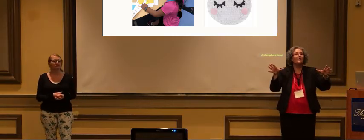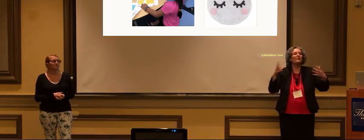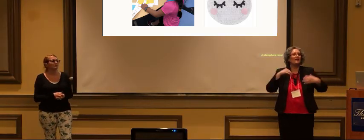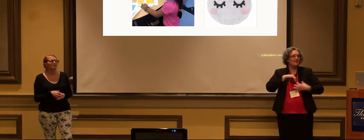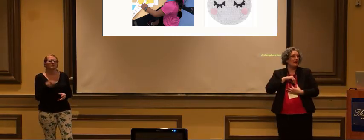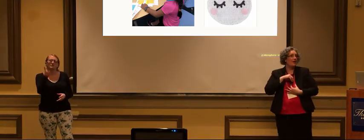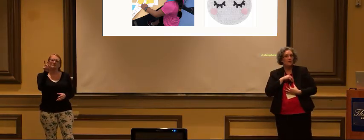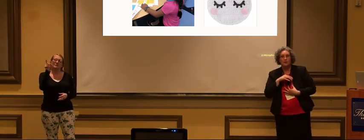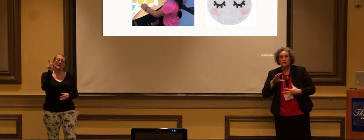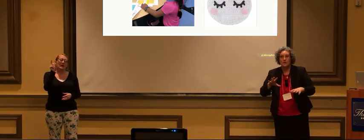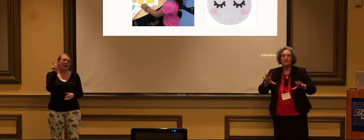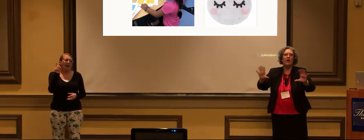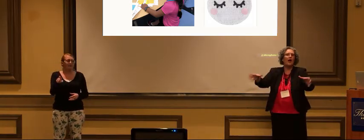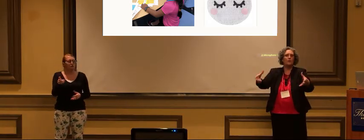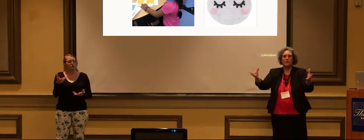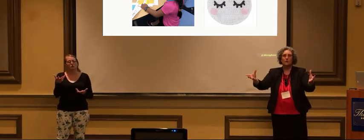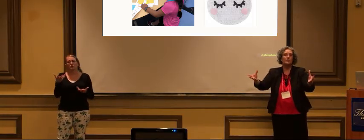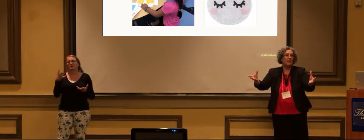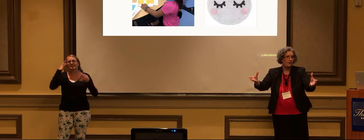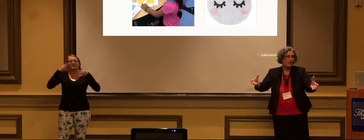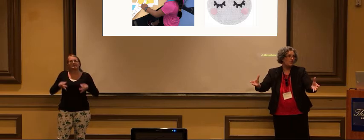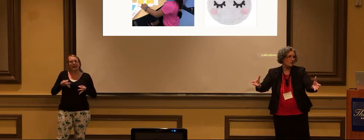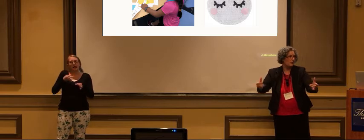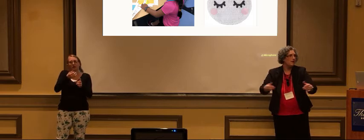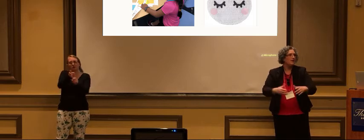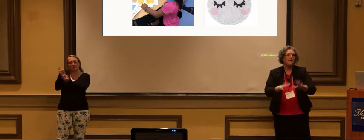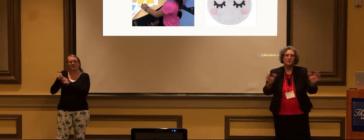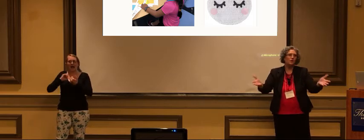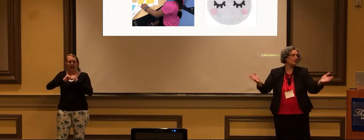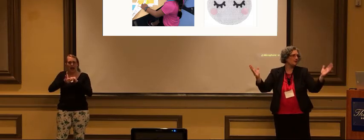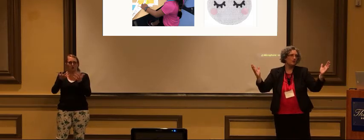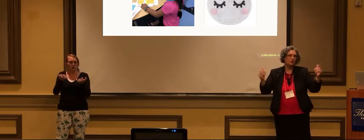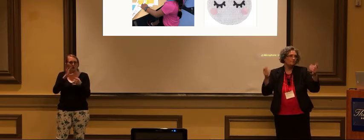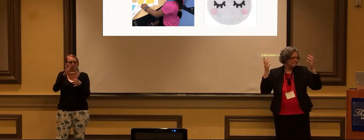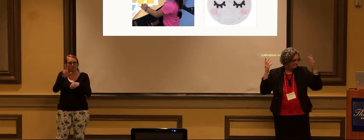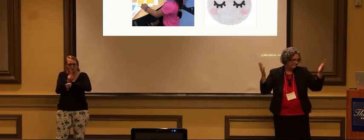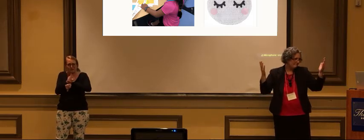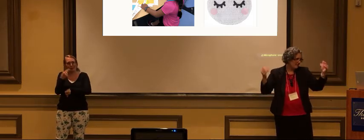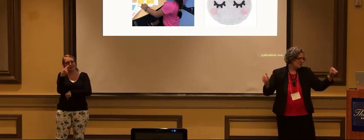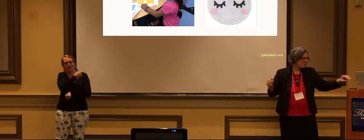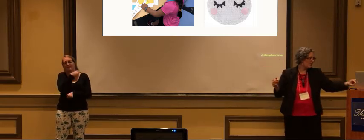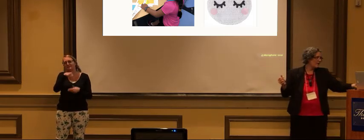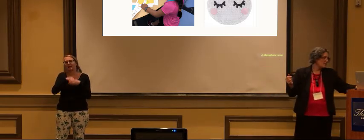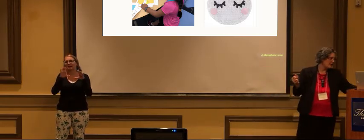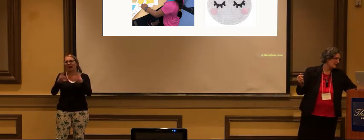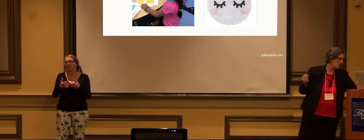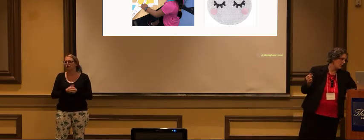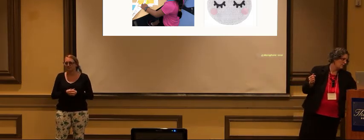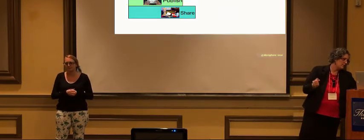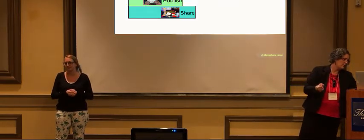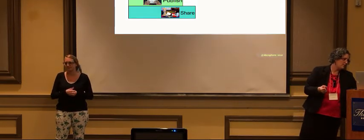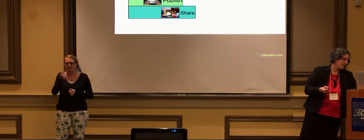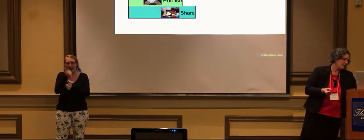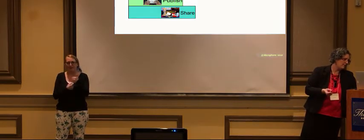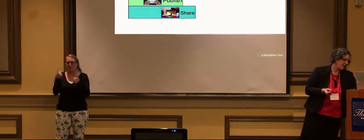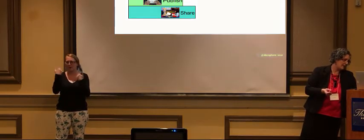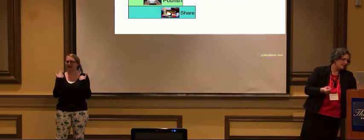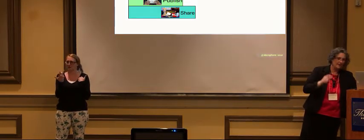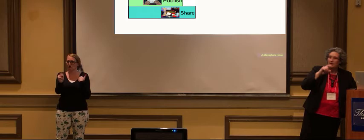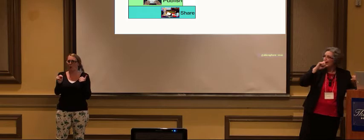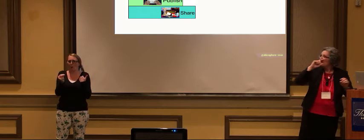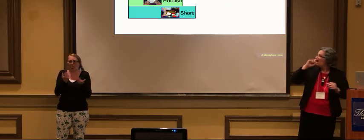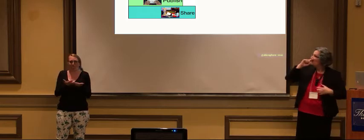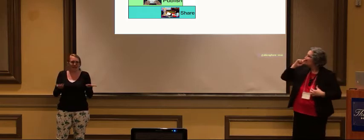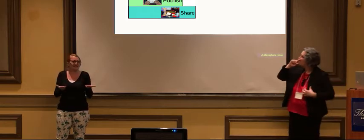you have to reconcile that within yourself, however you use that in the classroom. That's your decision. Everyone has their own